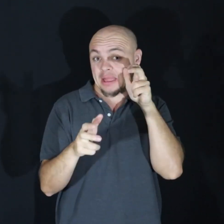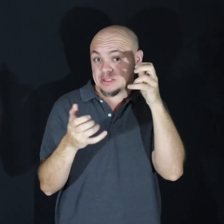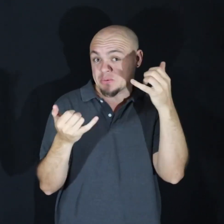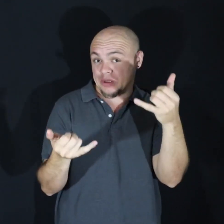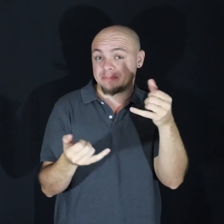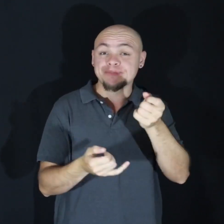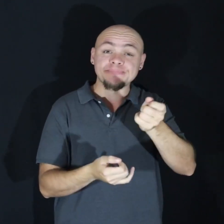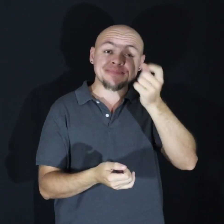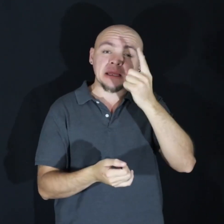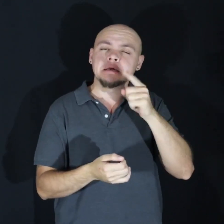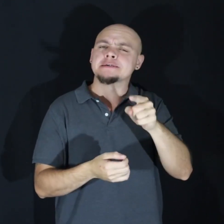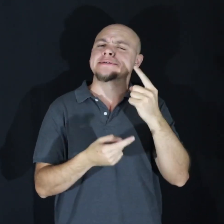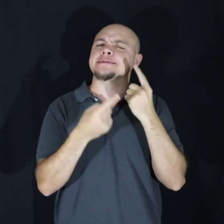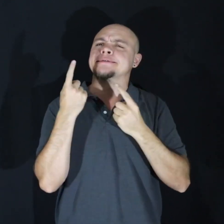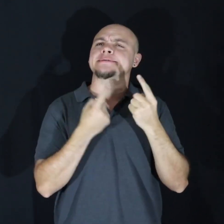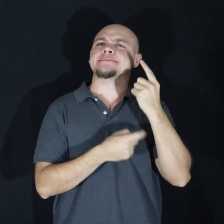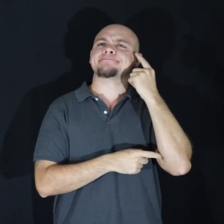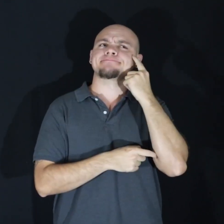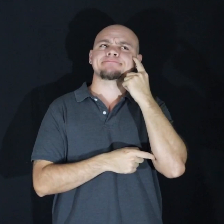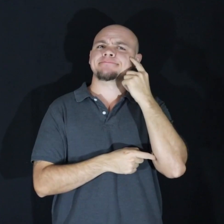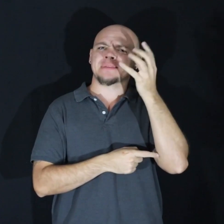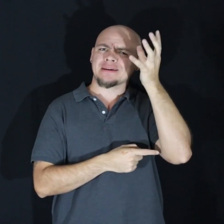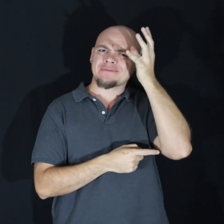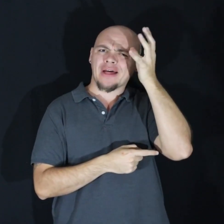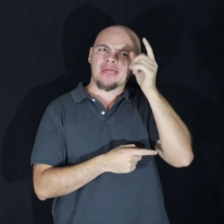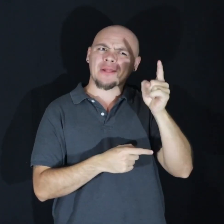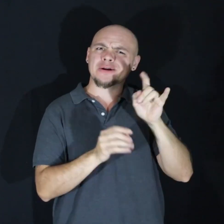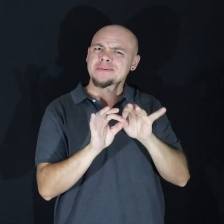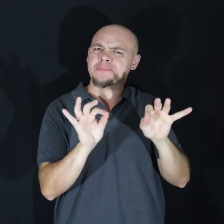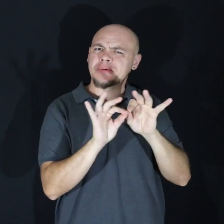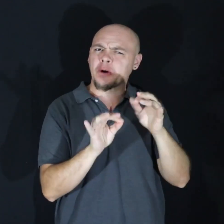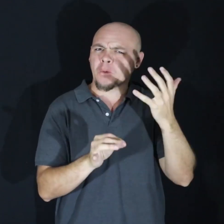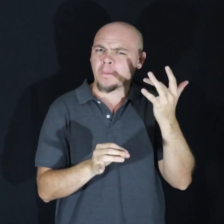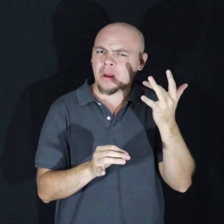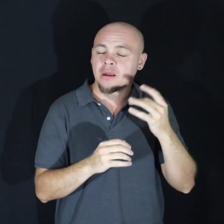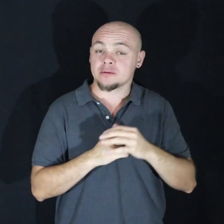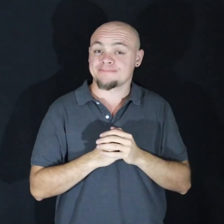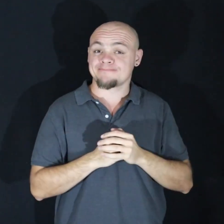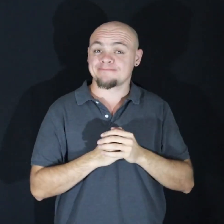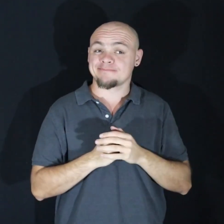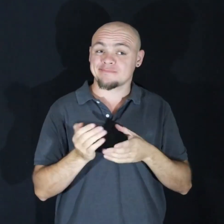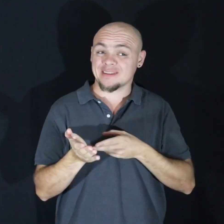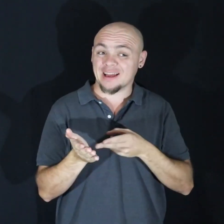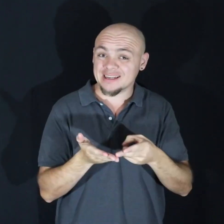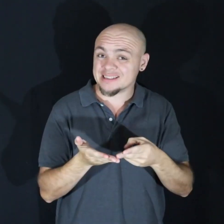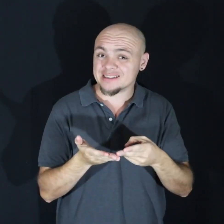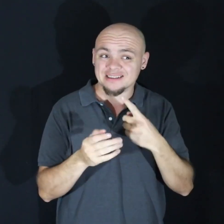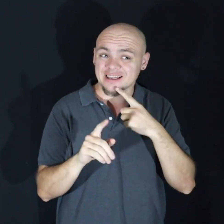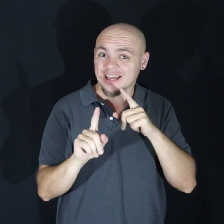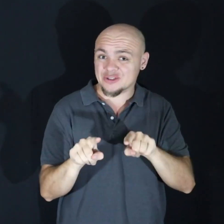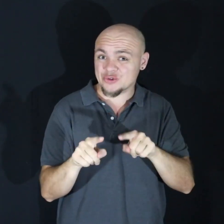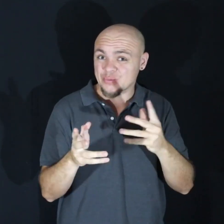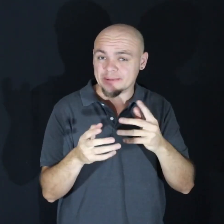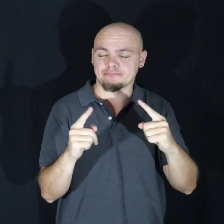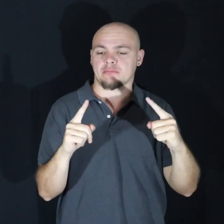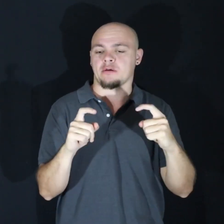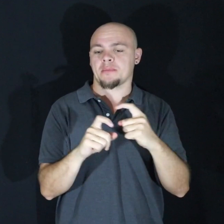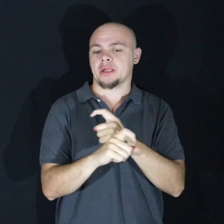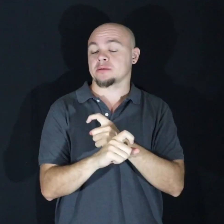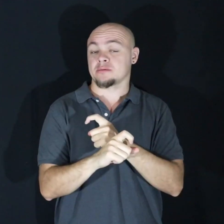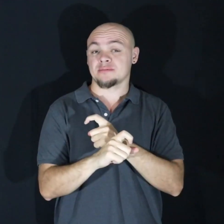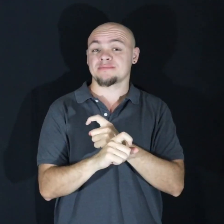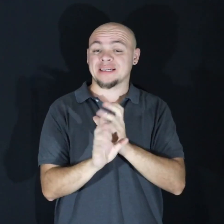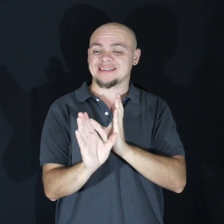you have to be wondering, what makes fathers so crucial? Honestly, the answer is complex and better explored